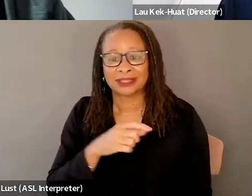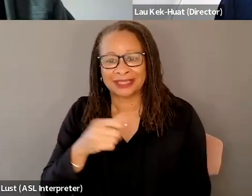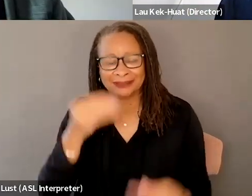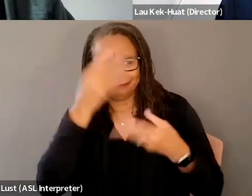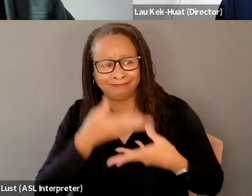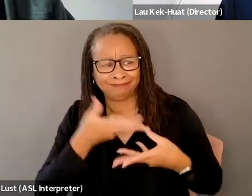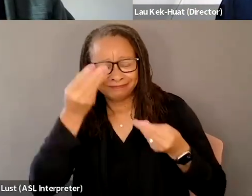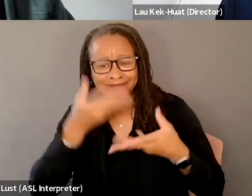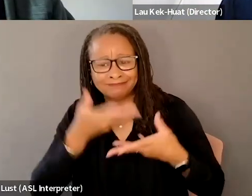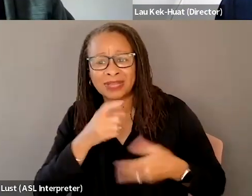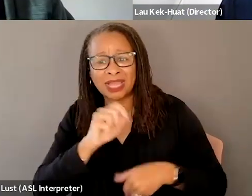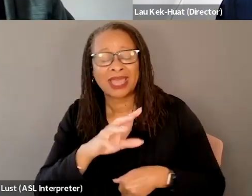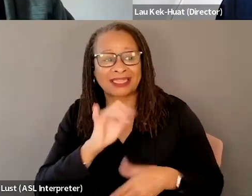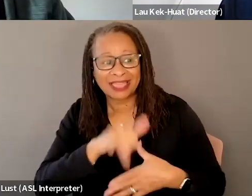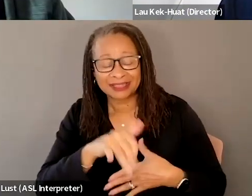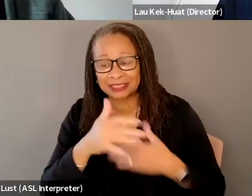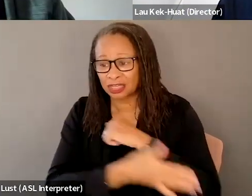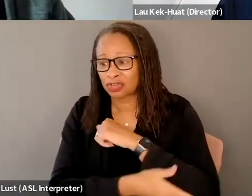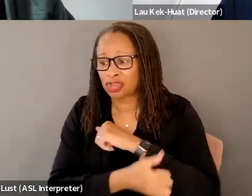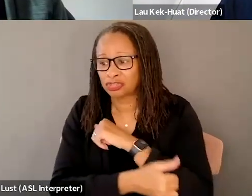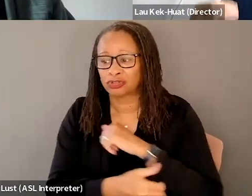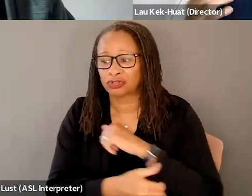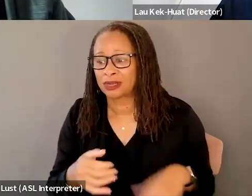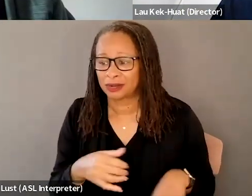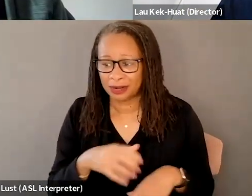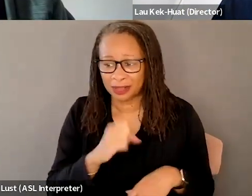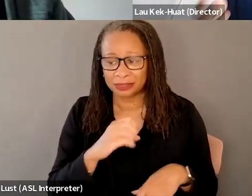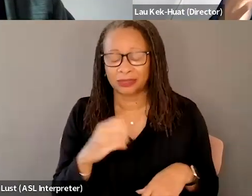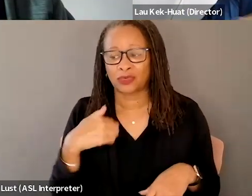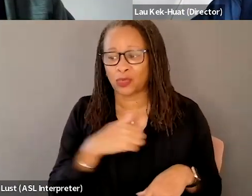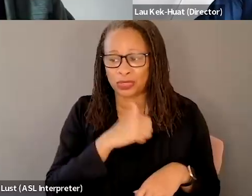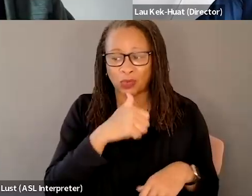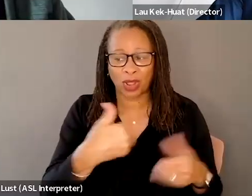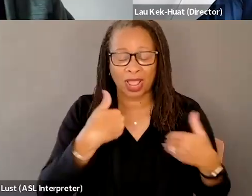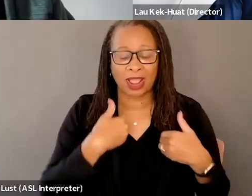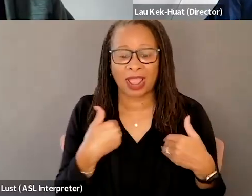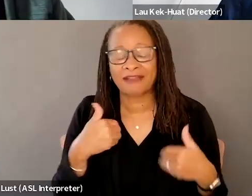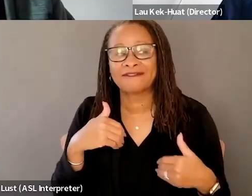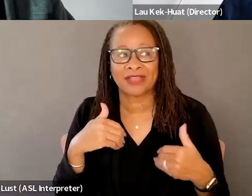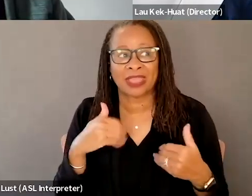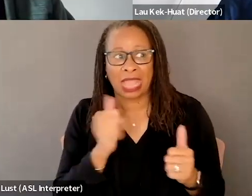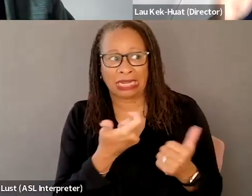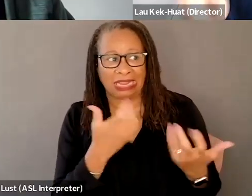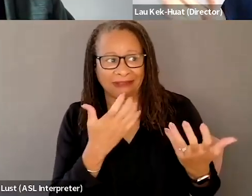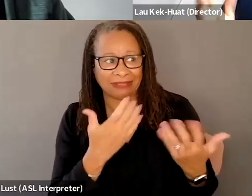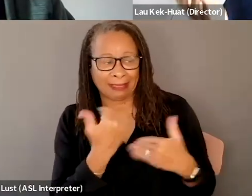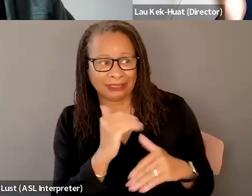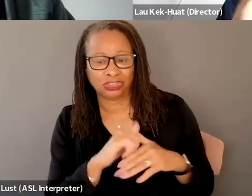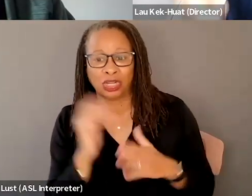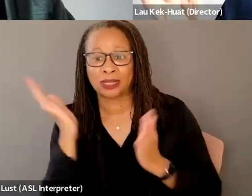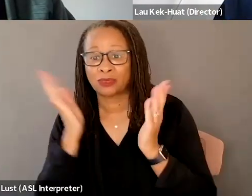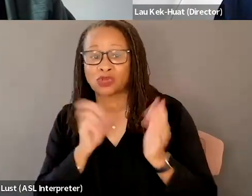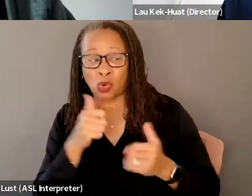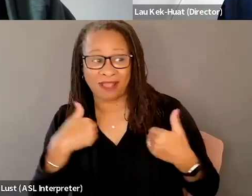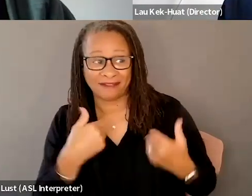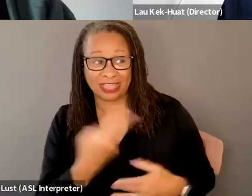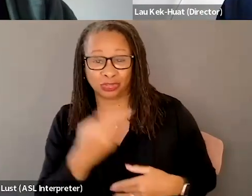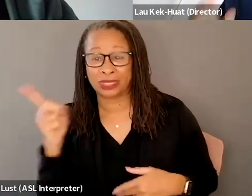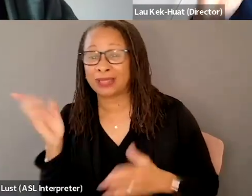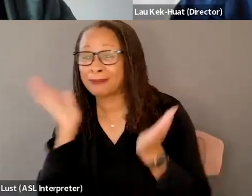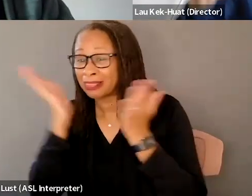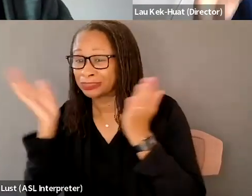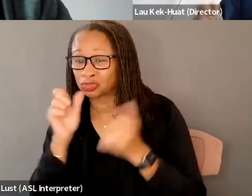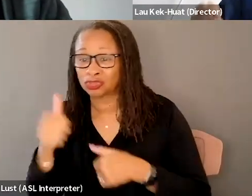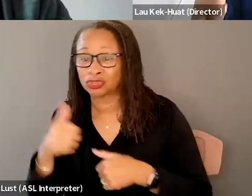like Taiwan is a country with a freedom of speech that we do not have in Malaysia. So throughout my life, I'm